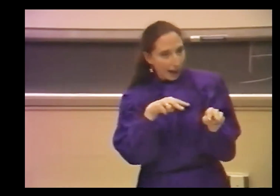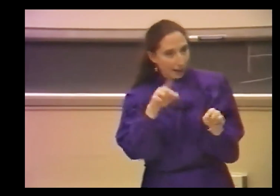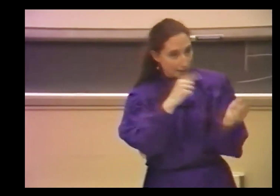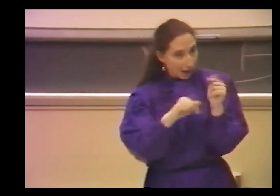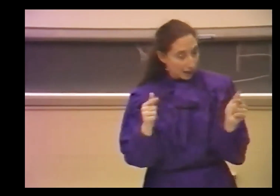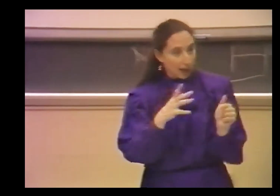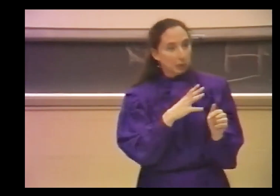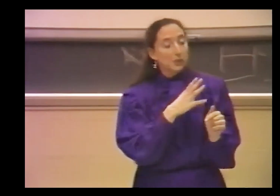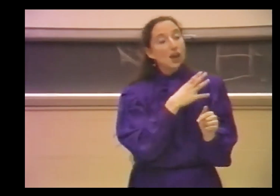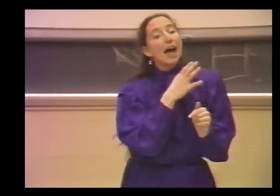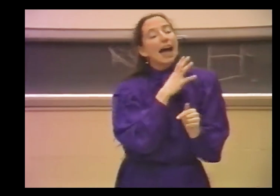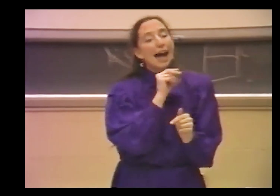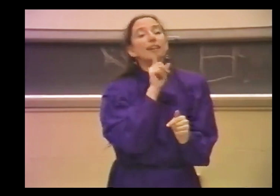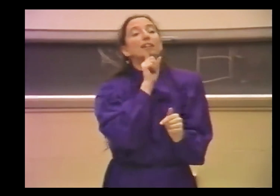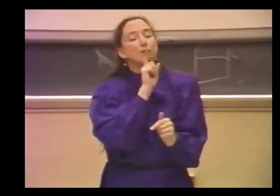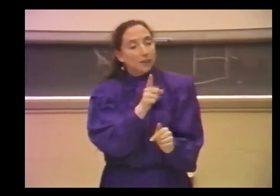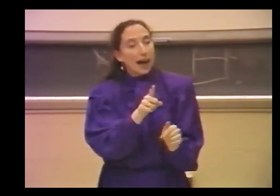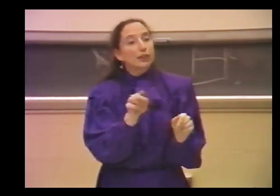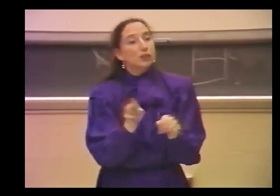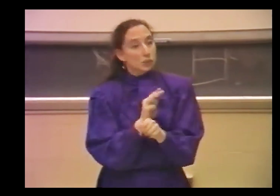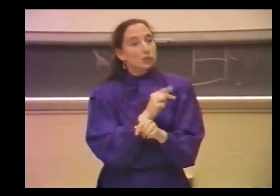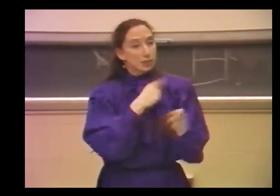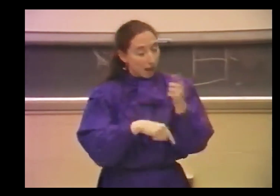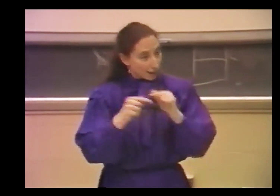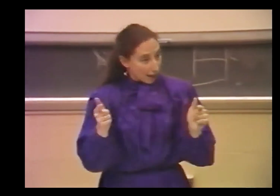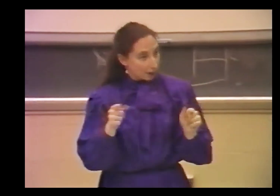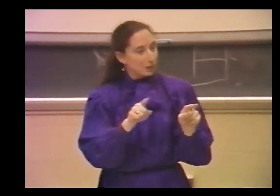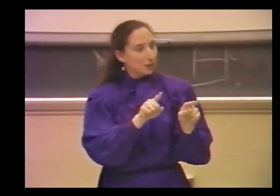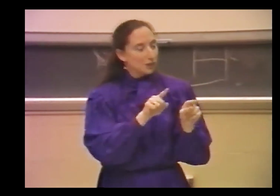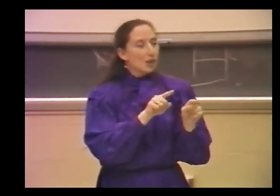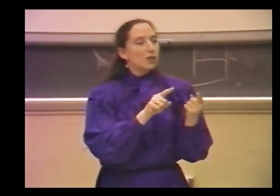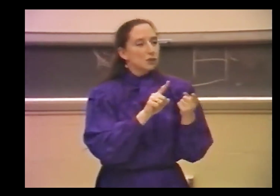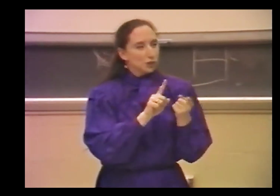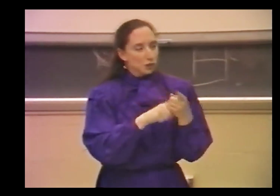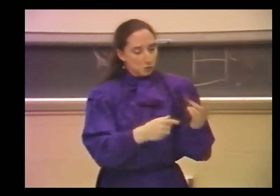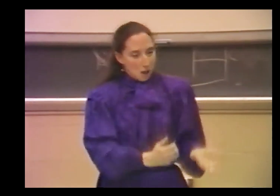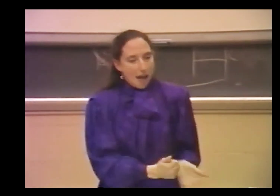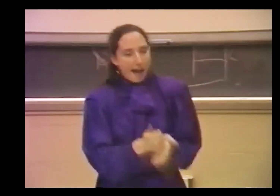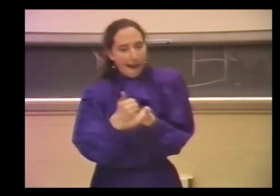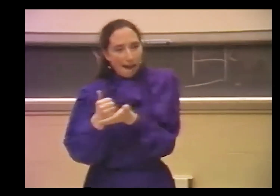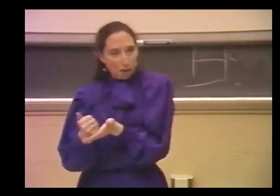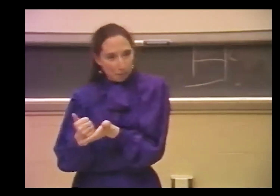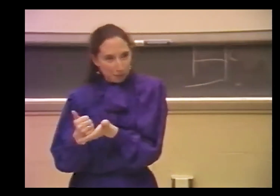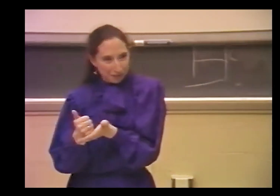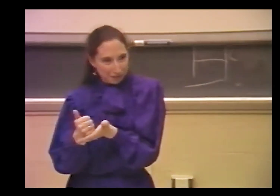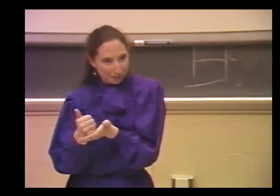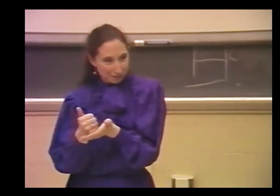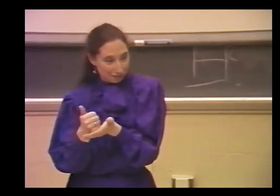at sign language and, in fact, use sign language to help